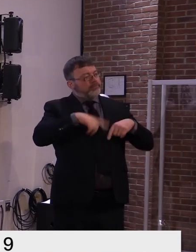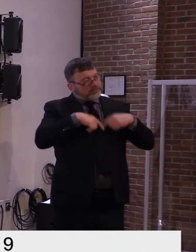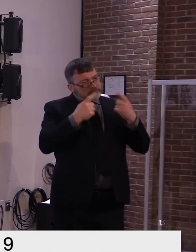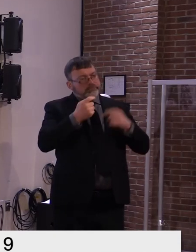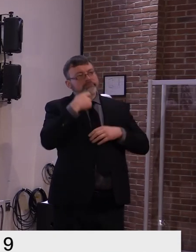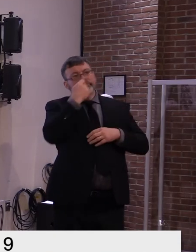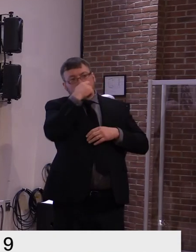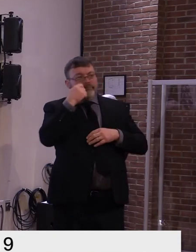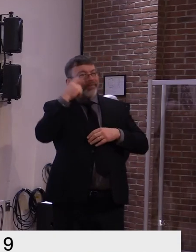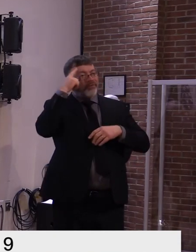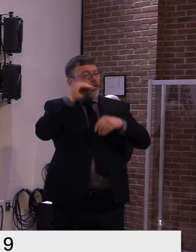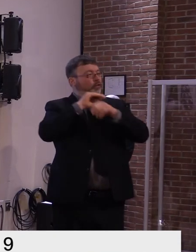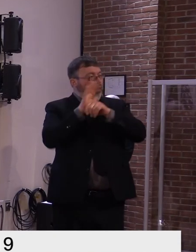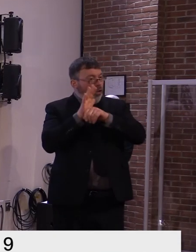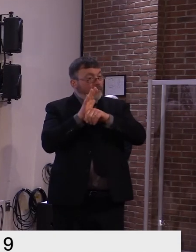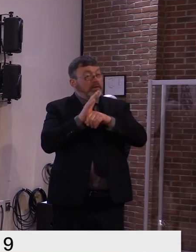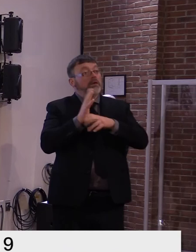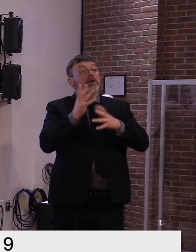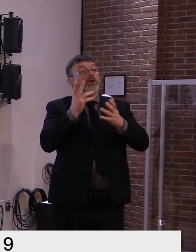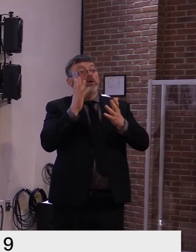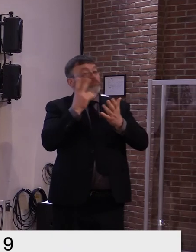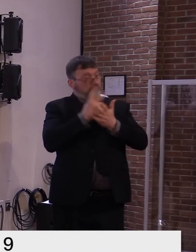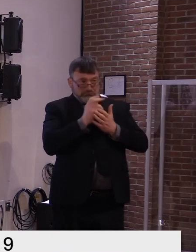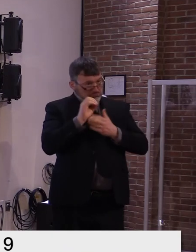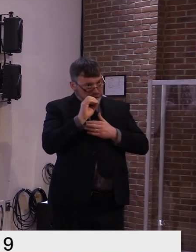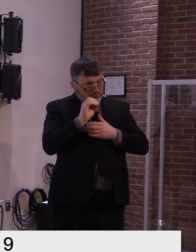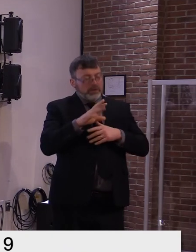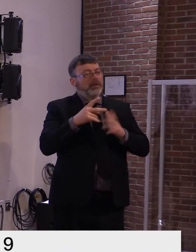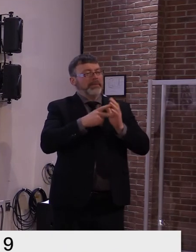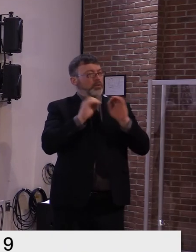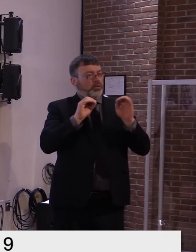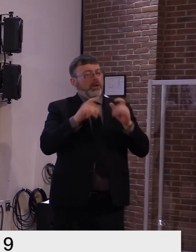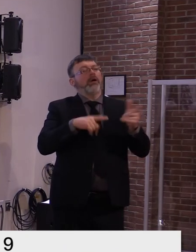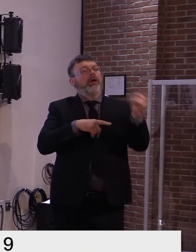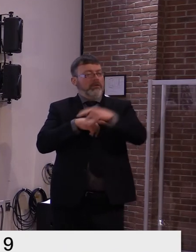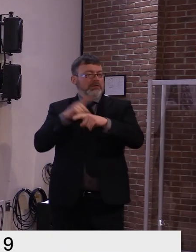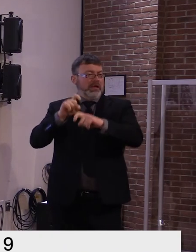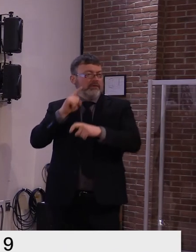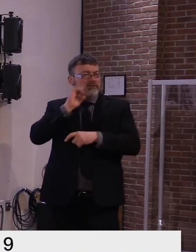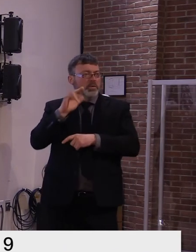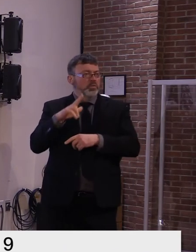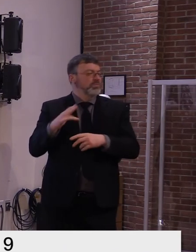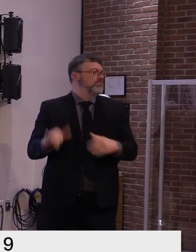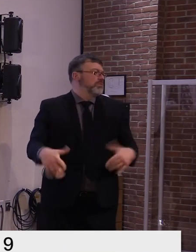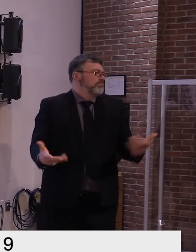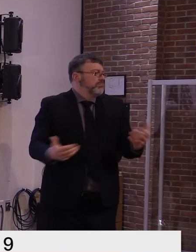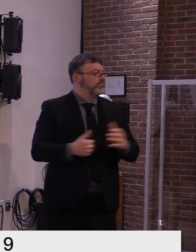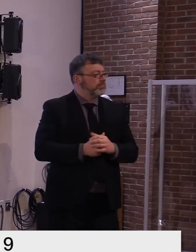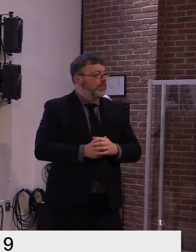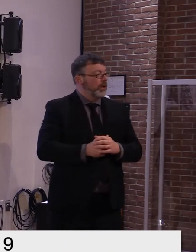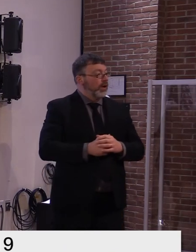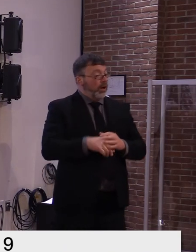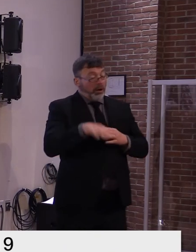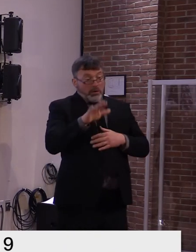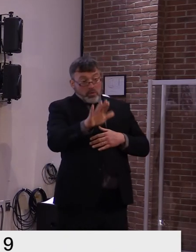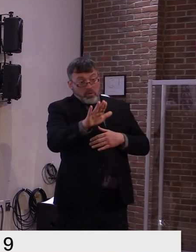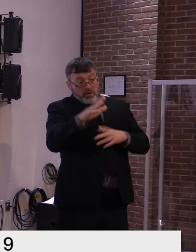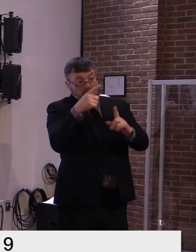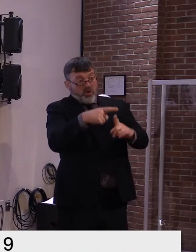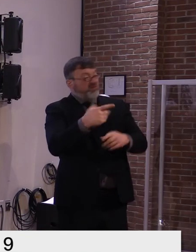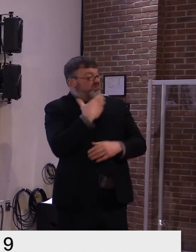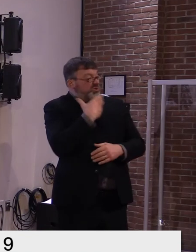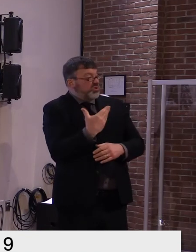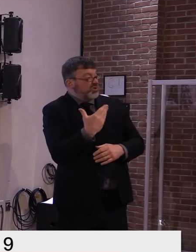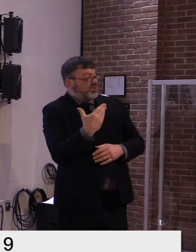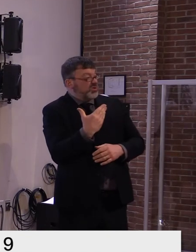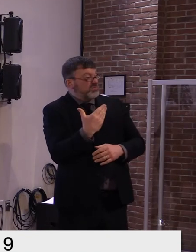COVID. But you do point out a good point that we are seeing markedly less flu across the country,